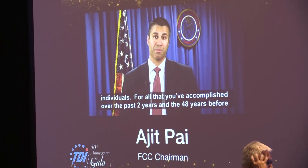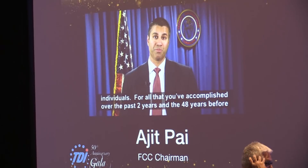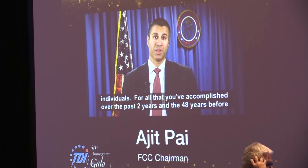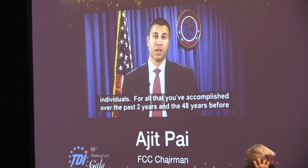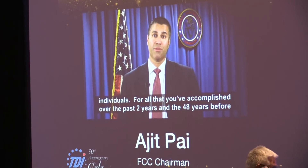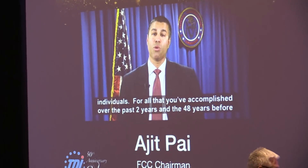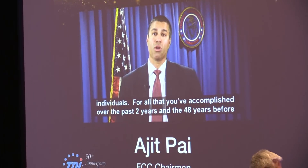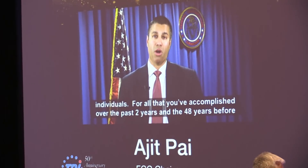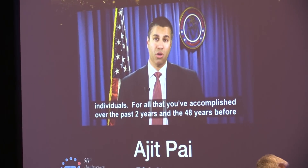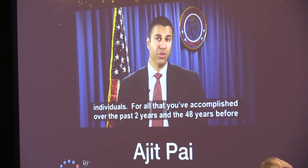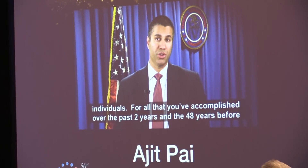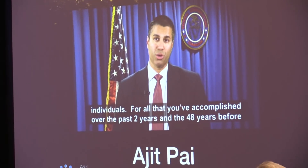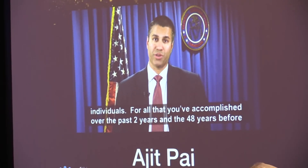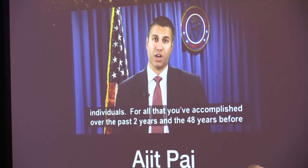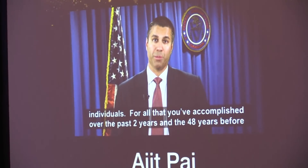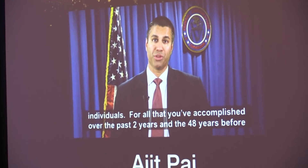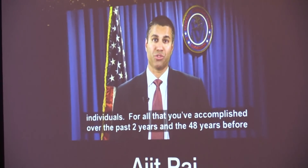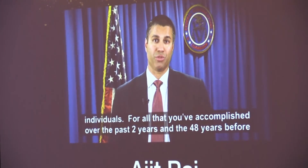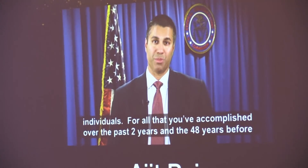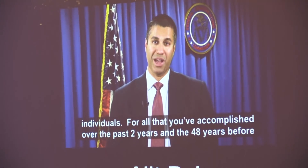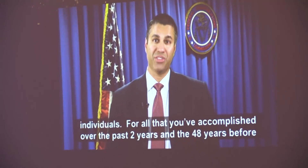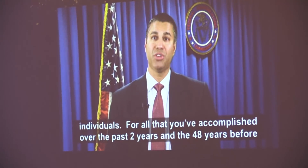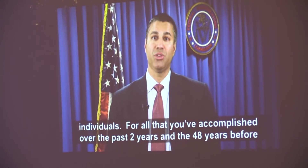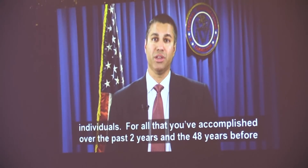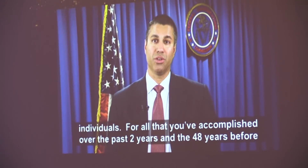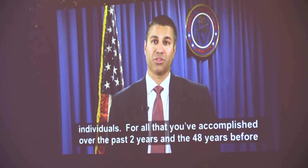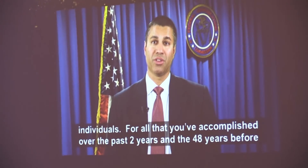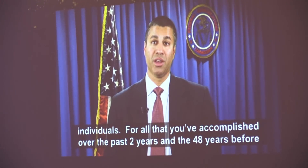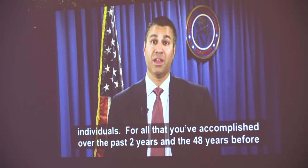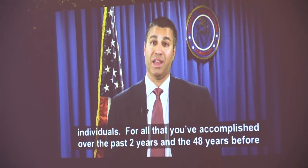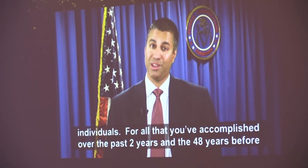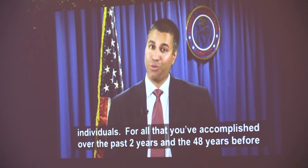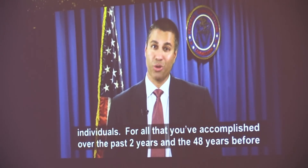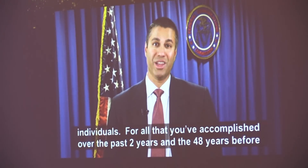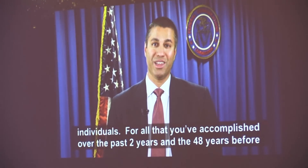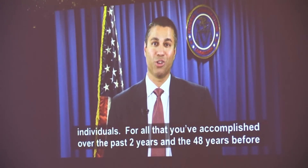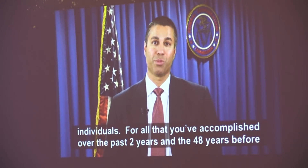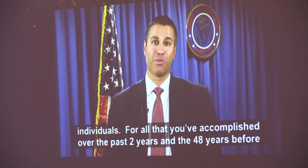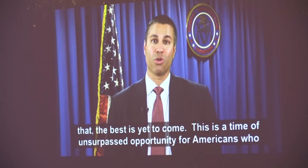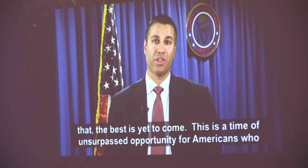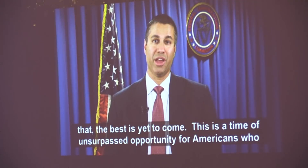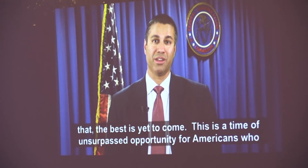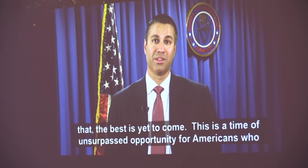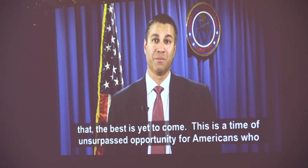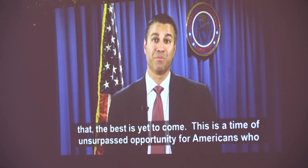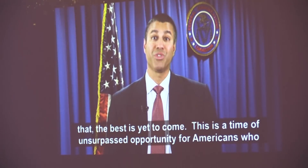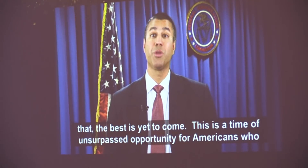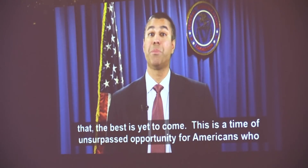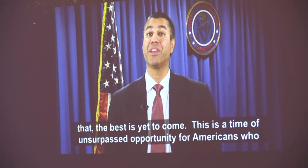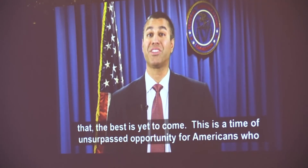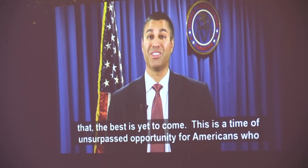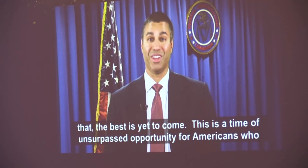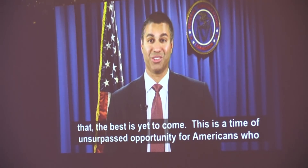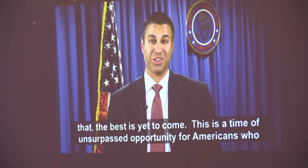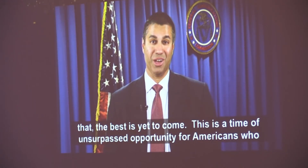individuals. For all that you've accomplished over the past 2 years and the 48 years before, the best is yet to